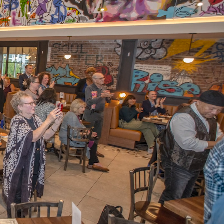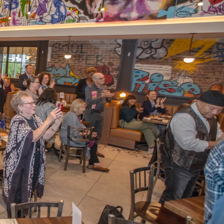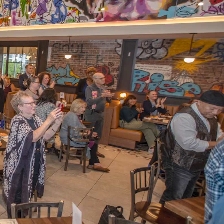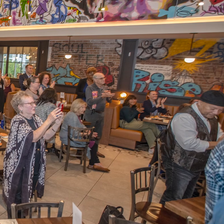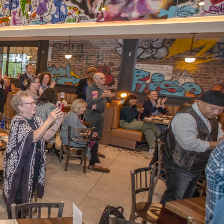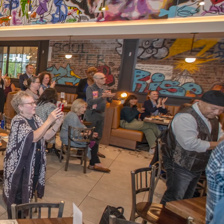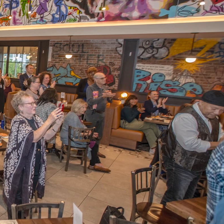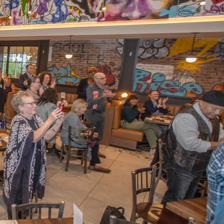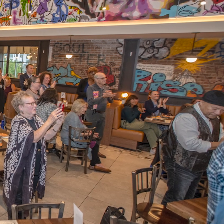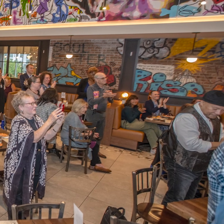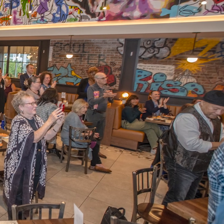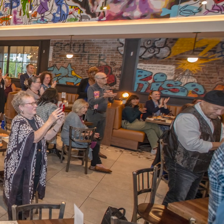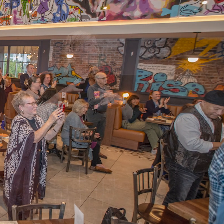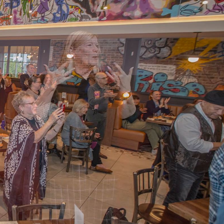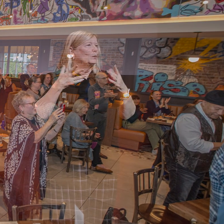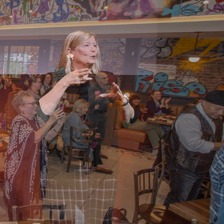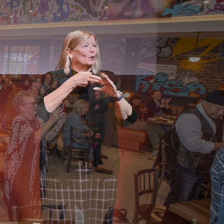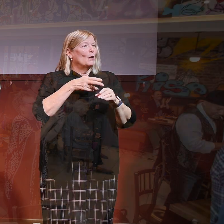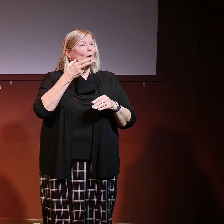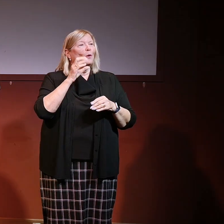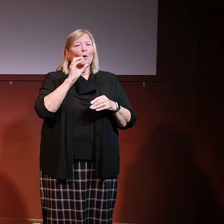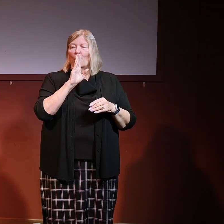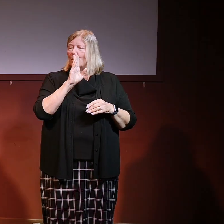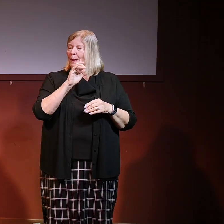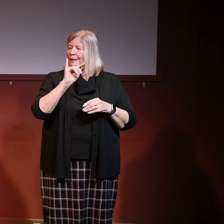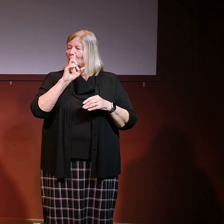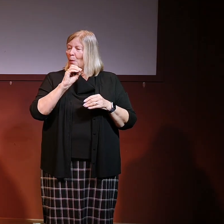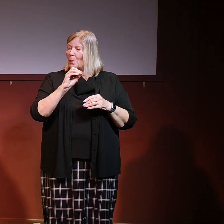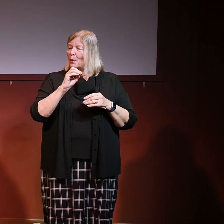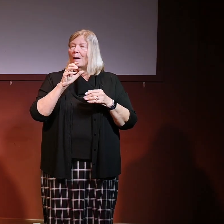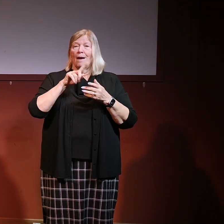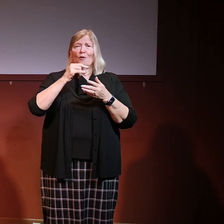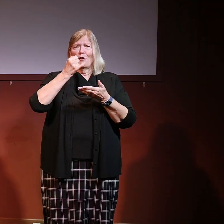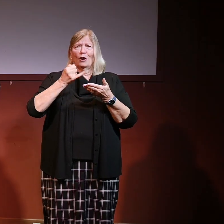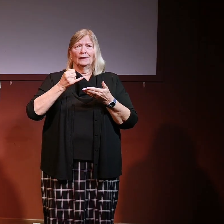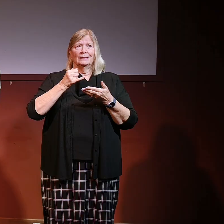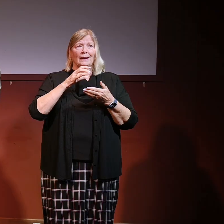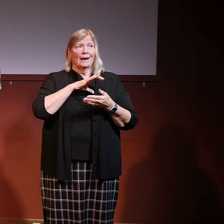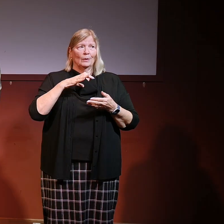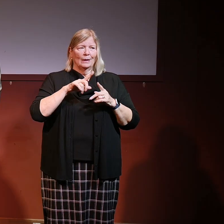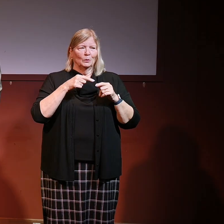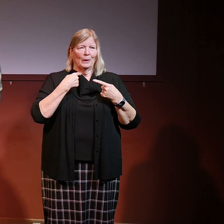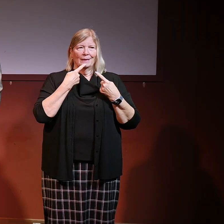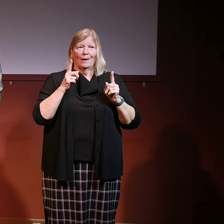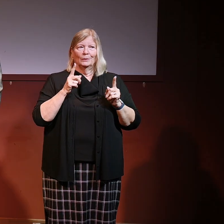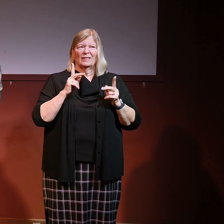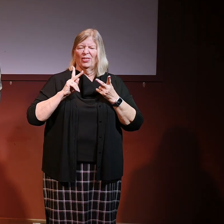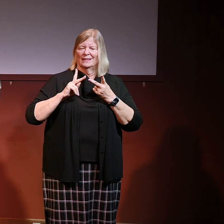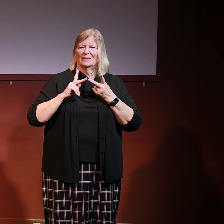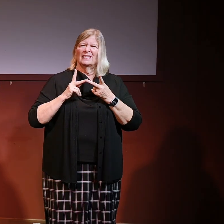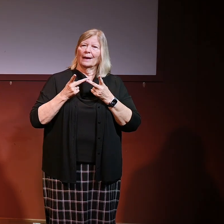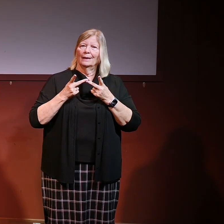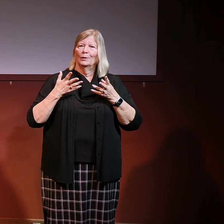Tonight, I'm thrilled to join Hoco-Palizzo and the Arts Council as we announce our second